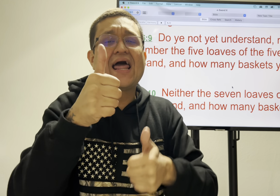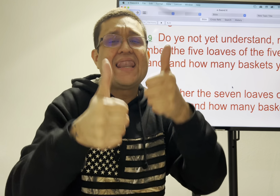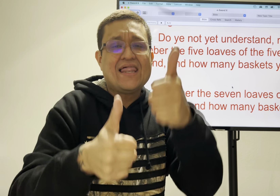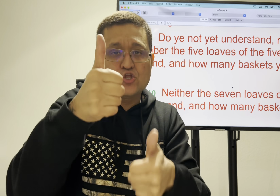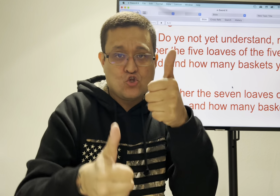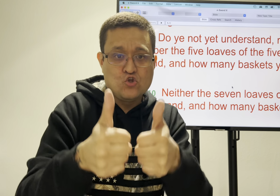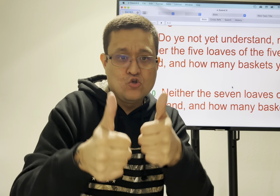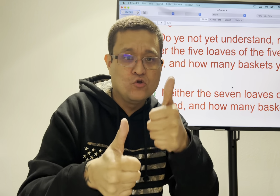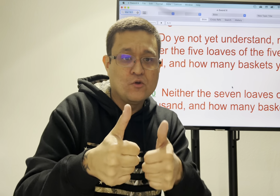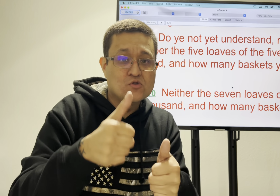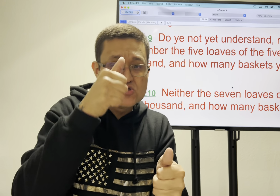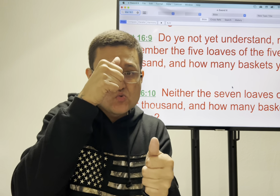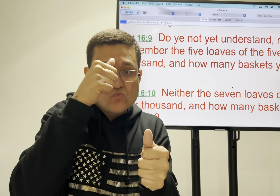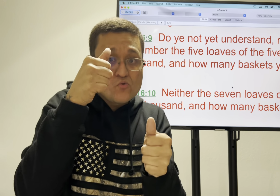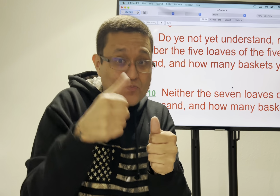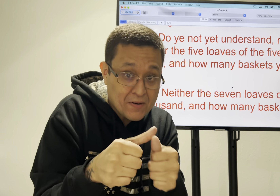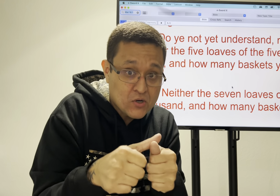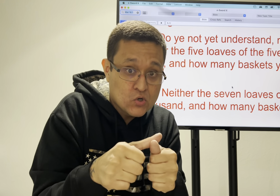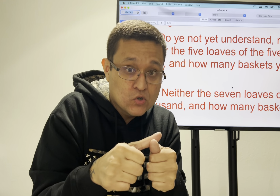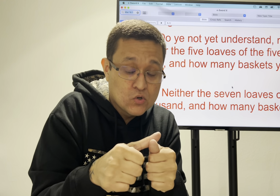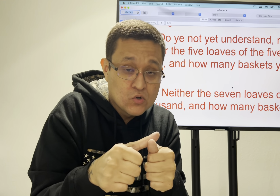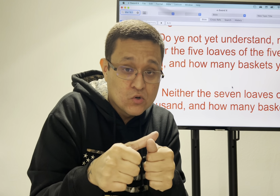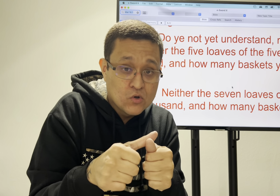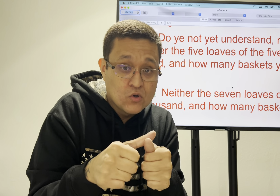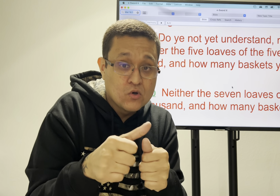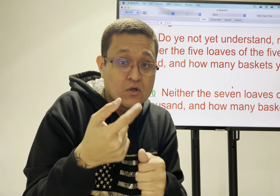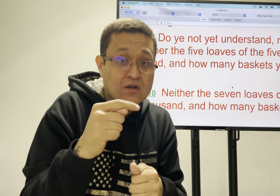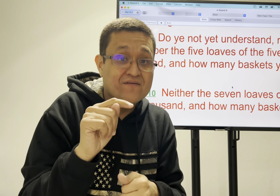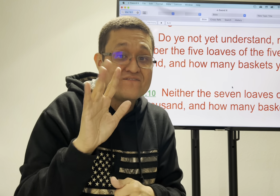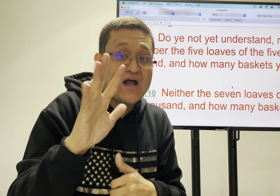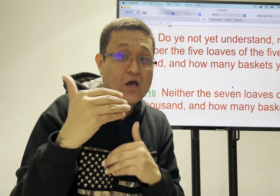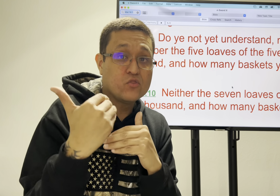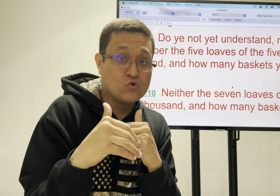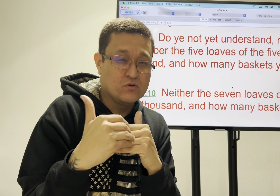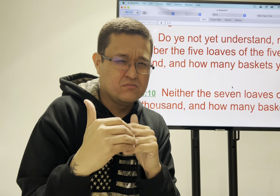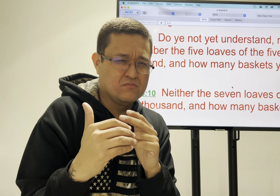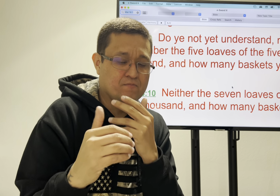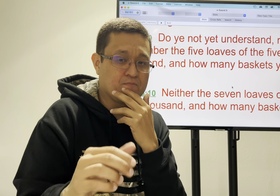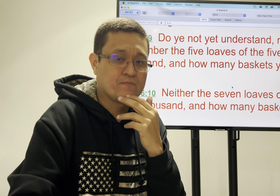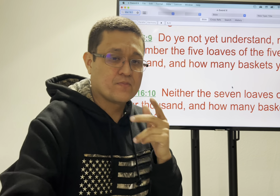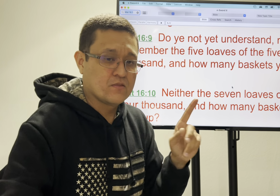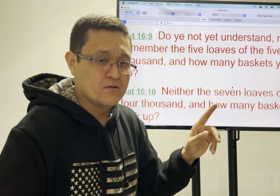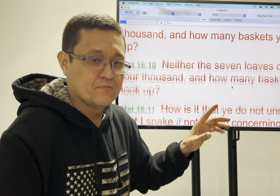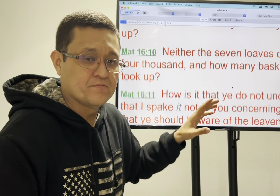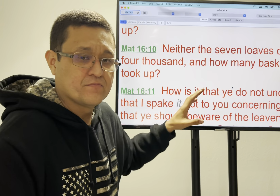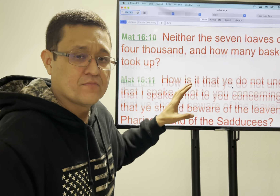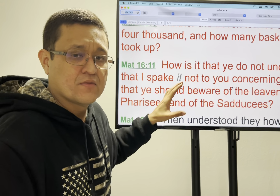He says, do ye not understand, neither, meaning the word or, remember the 5 loaves?